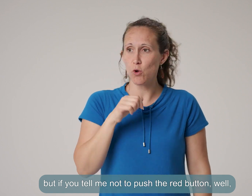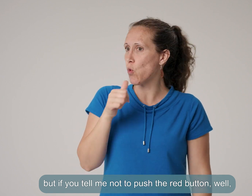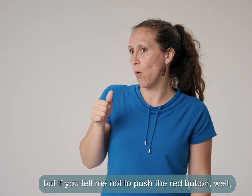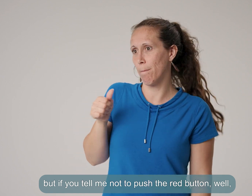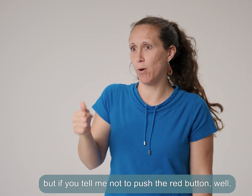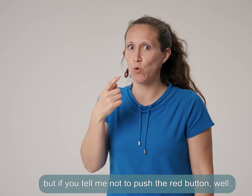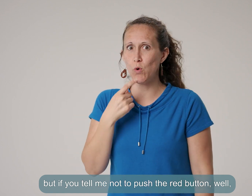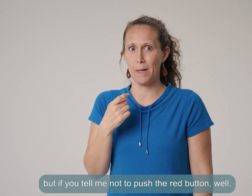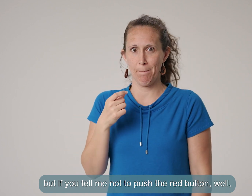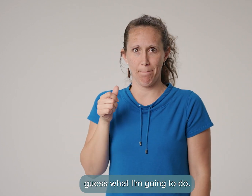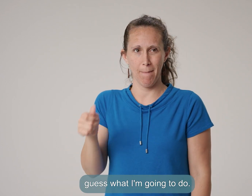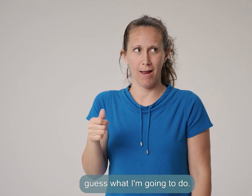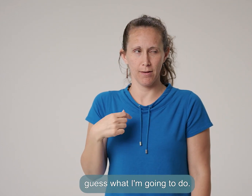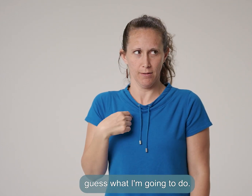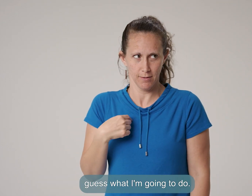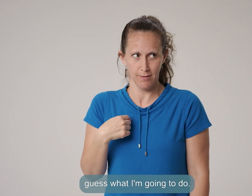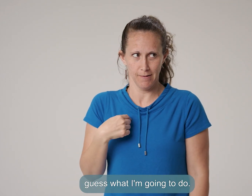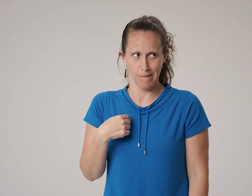red button, well, guess what I'm going to do?